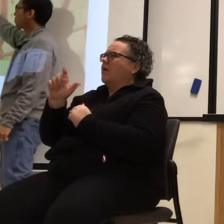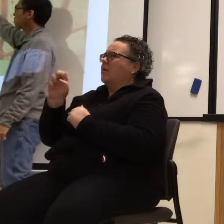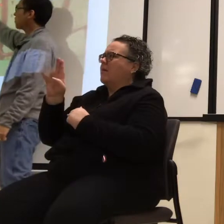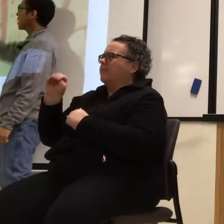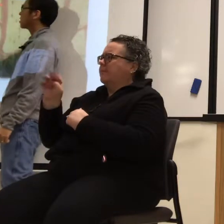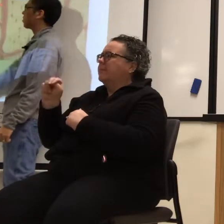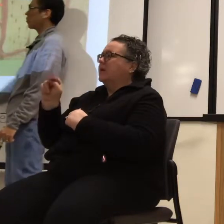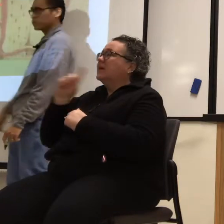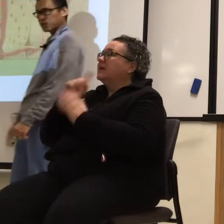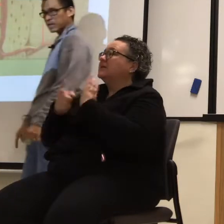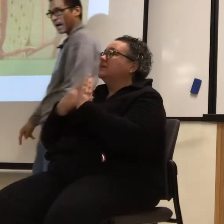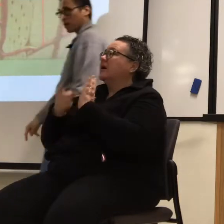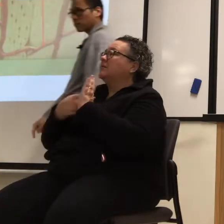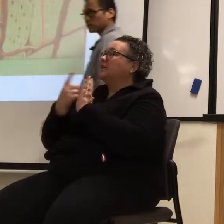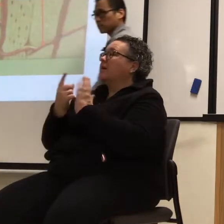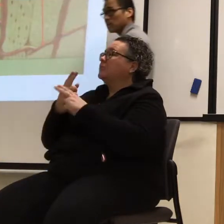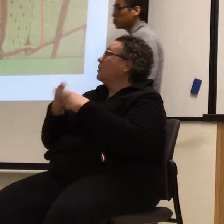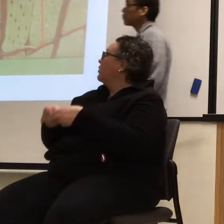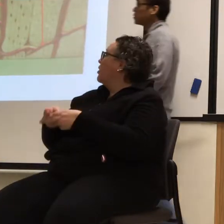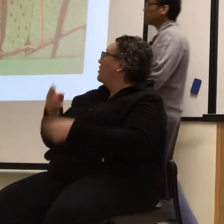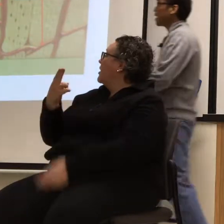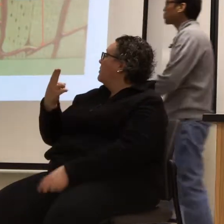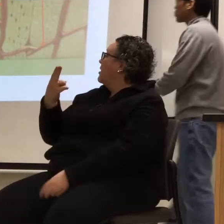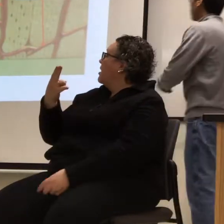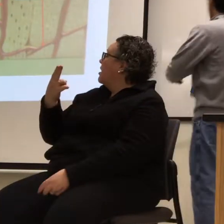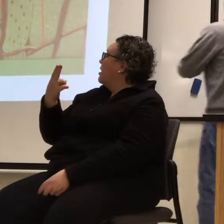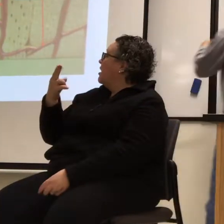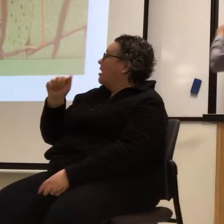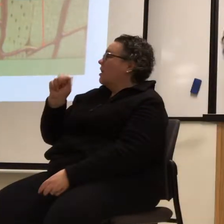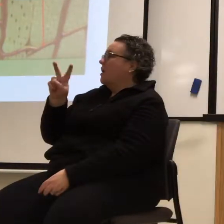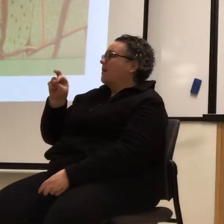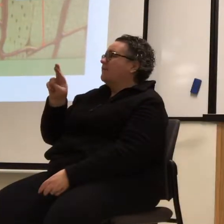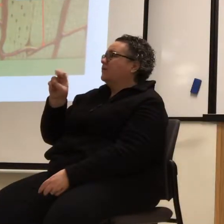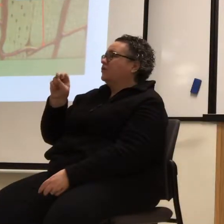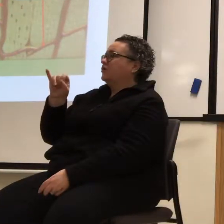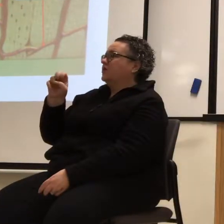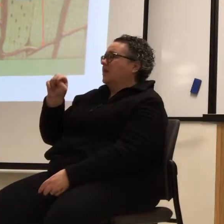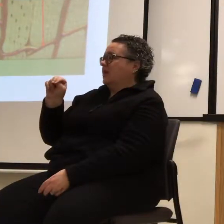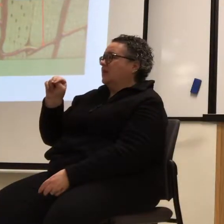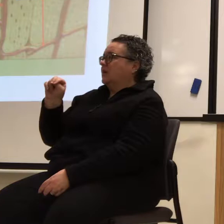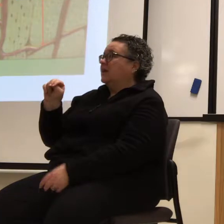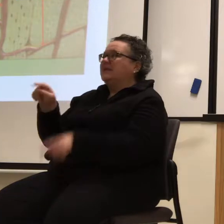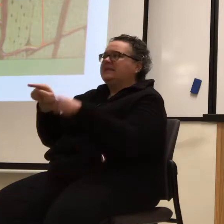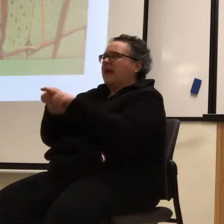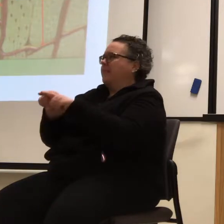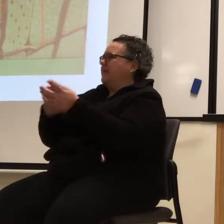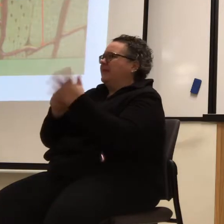Sometimes they refer to them as haversian canals. So if you see that term, think central canal.